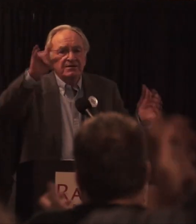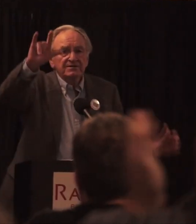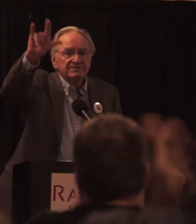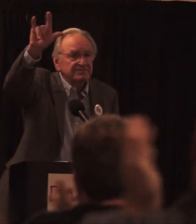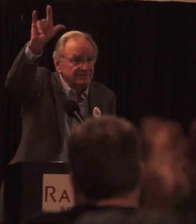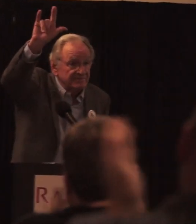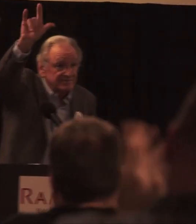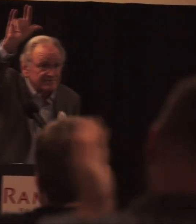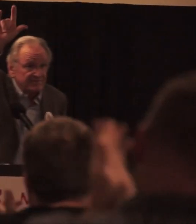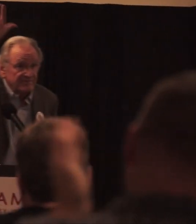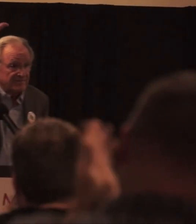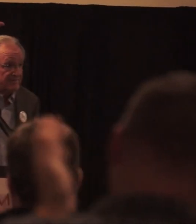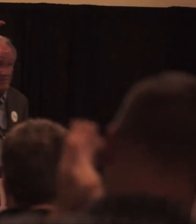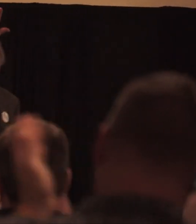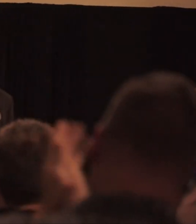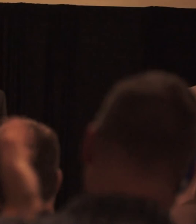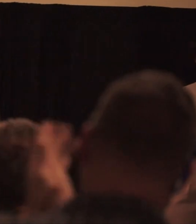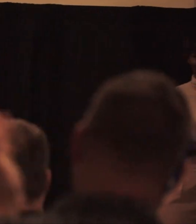Thank you, Catherine.